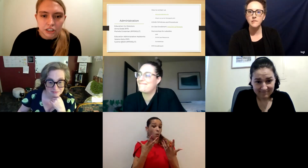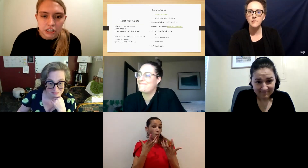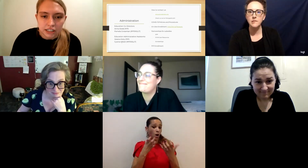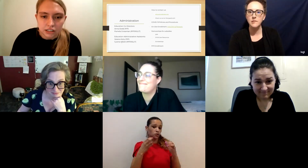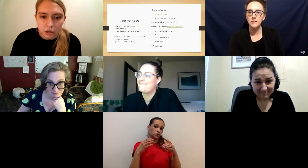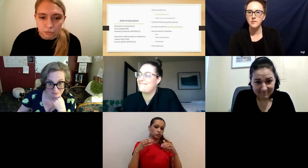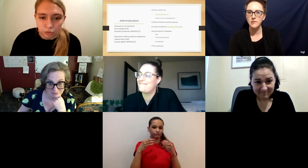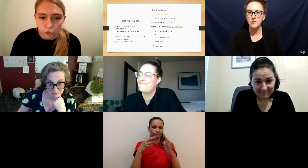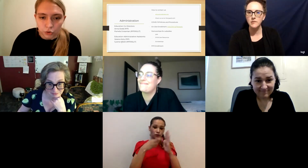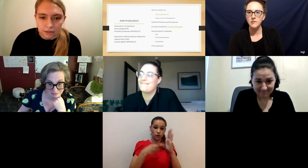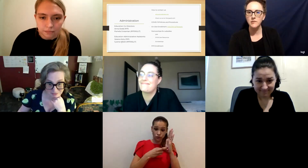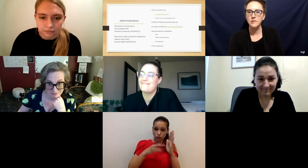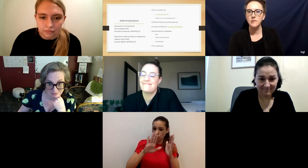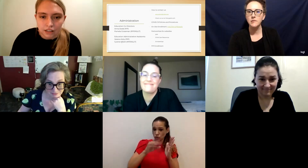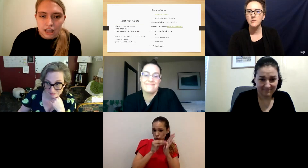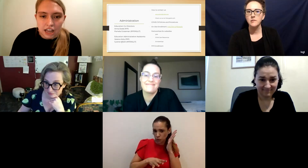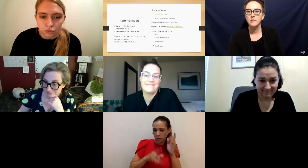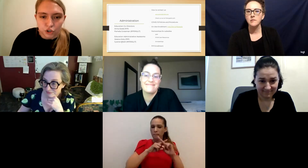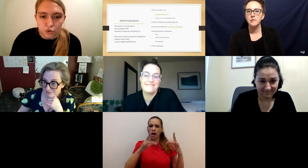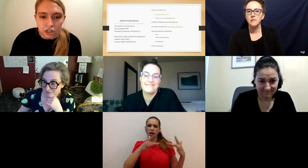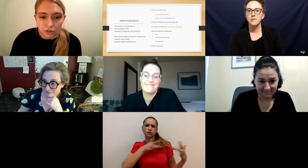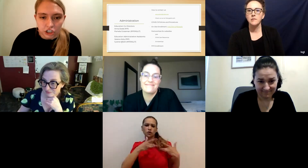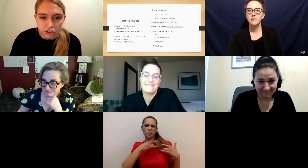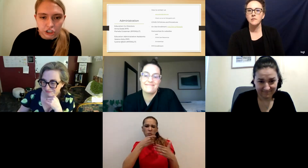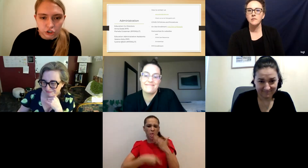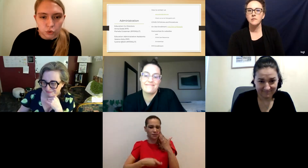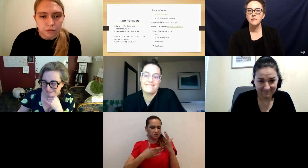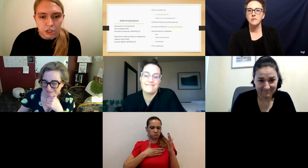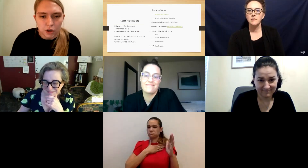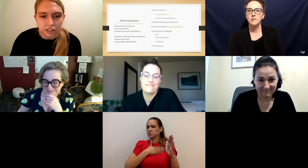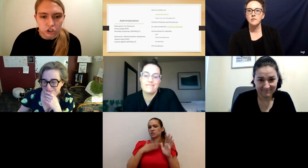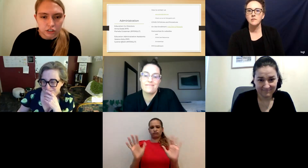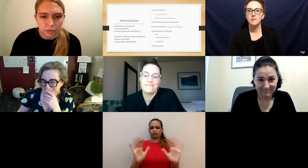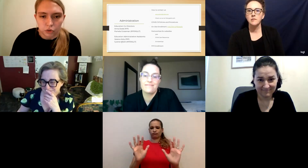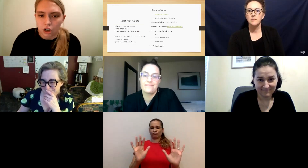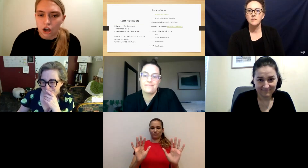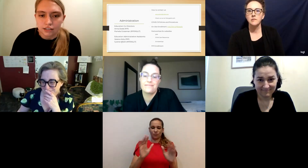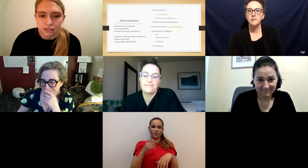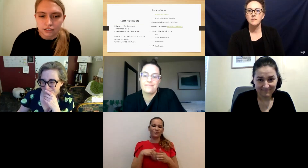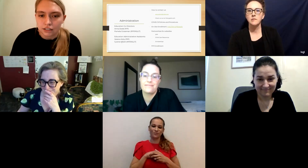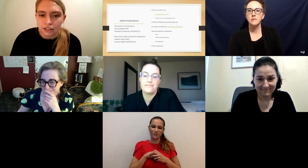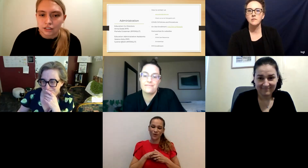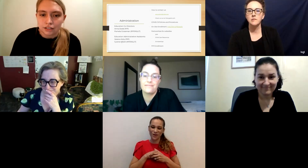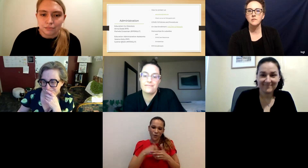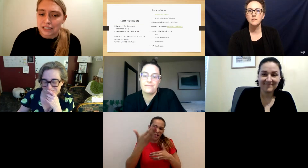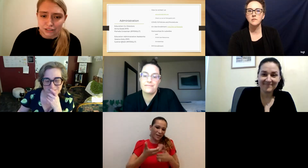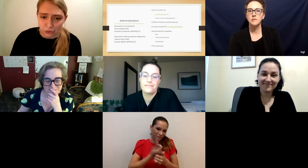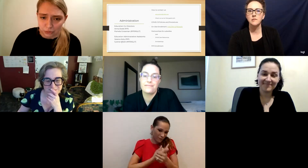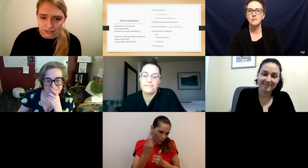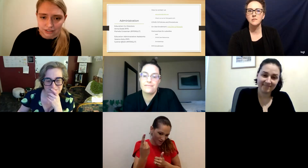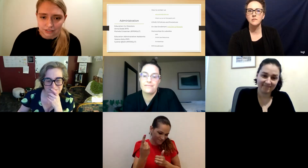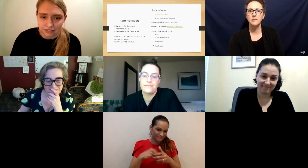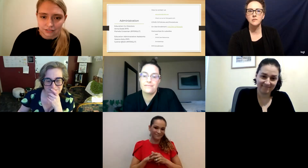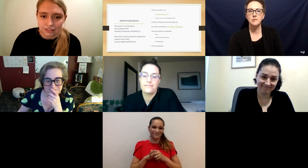If you're curious about the program and you want to register your student, but you have concerns about the cost, please